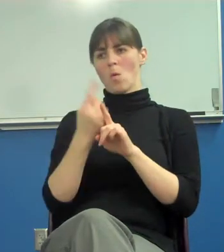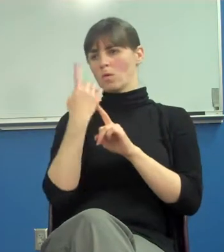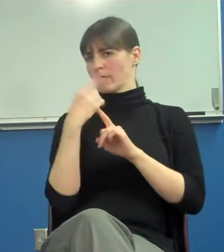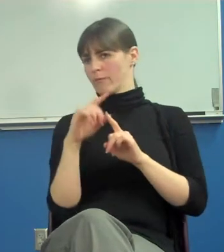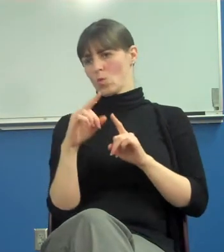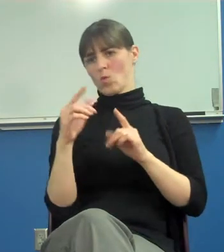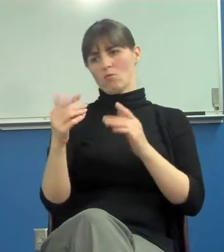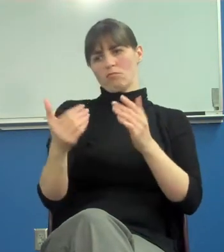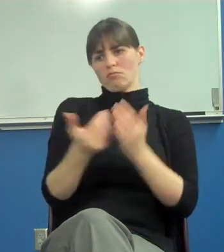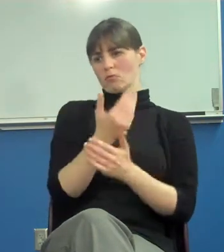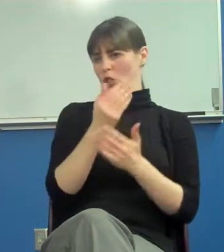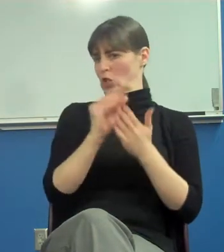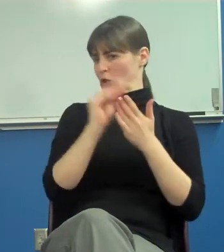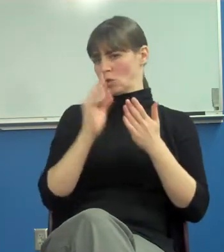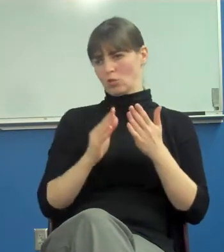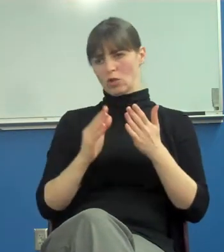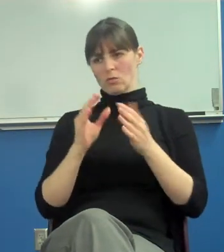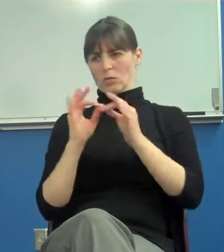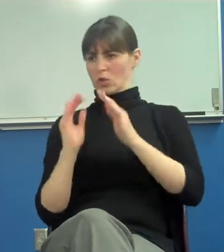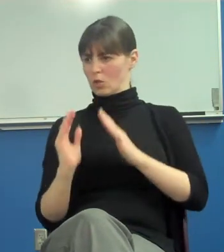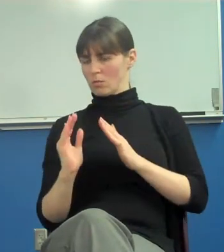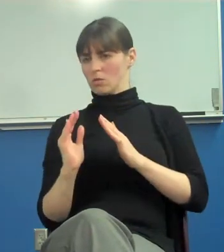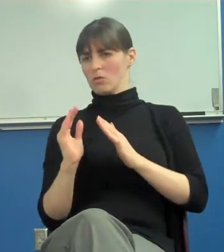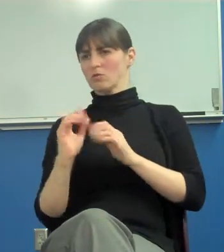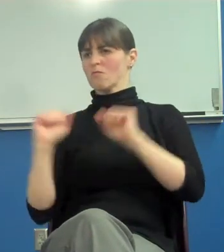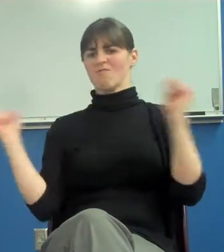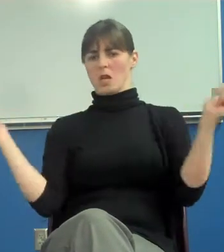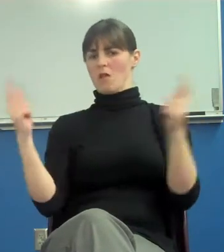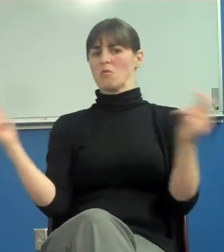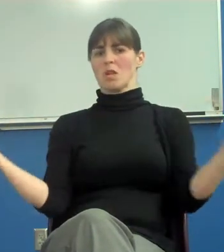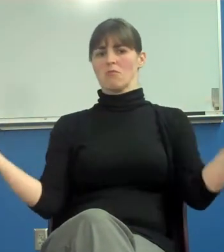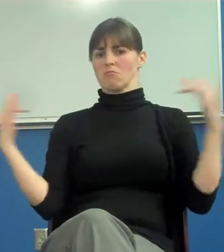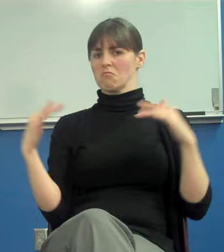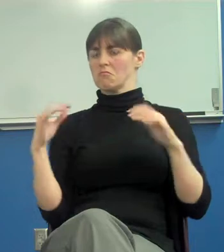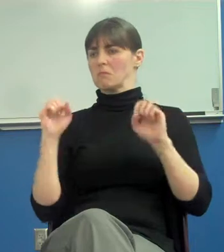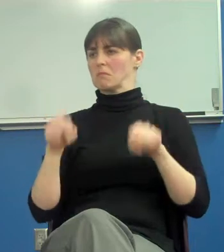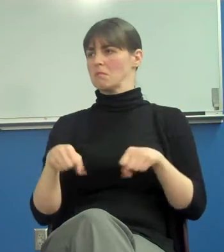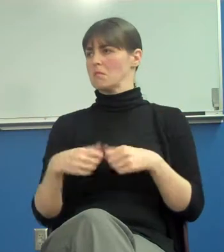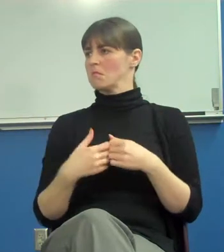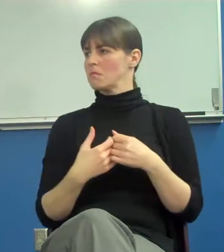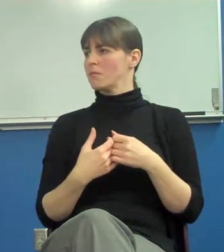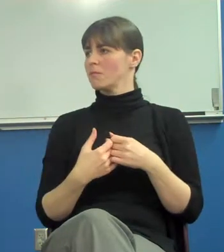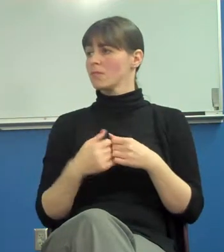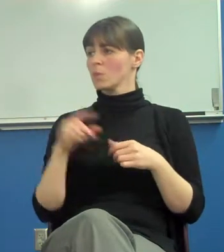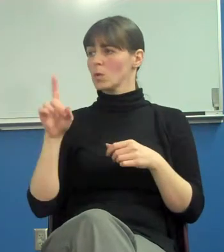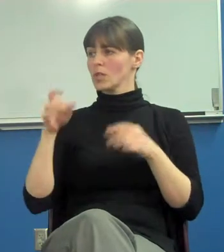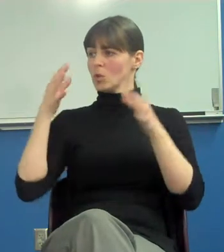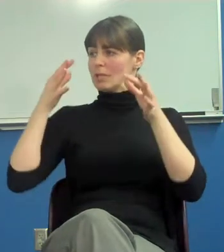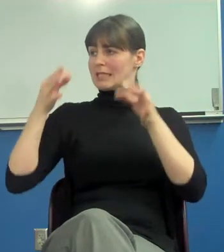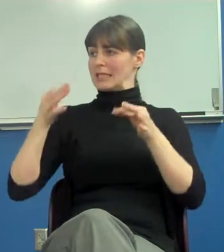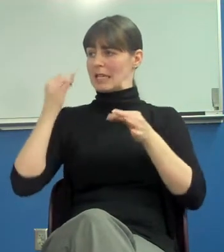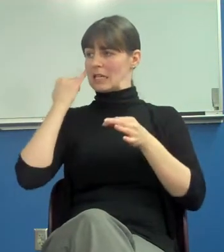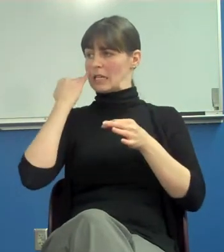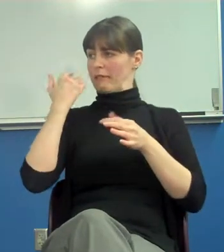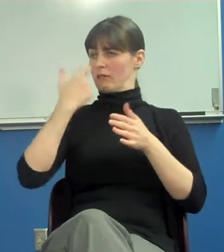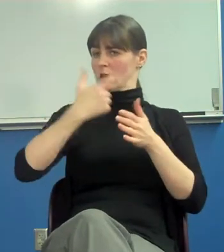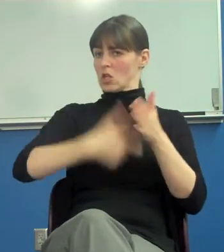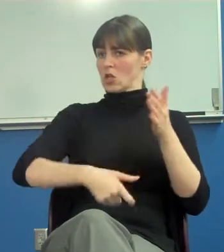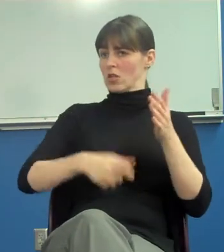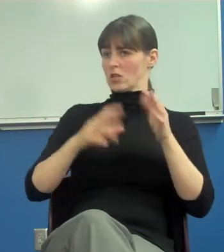a workshop open for everybody. Is there a cost for the workshop? We need to decide. Yes, we need